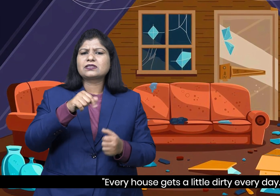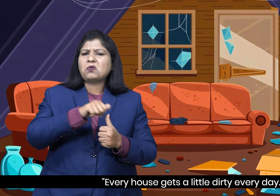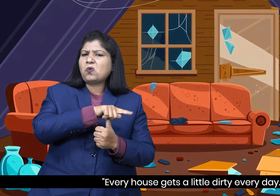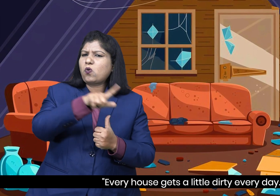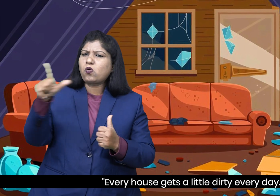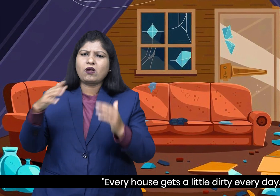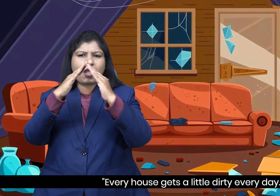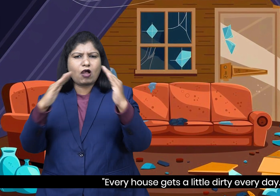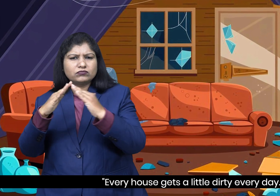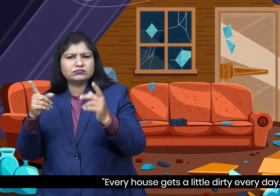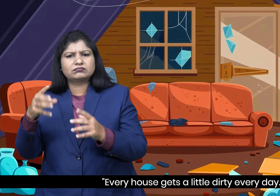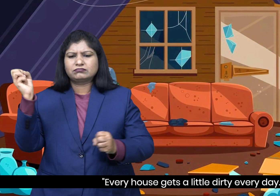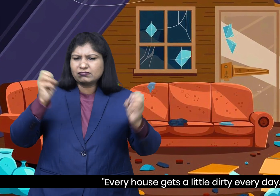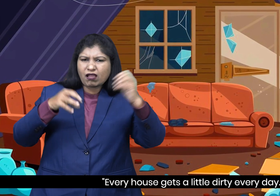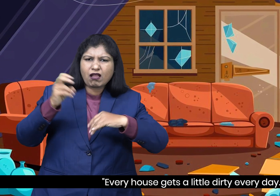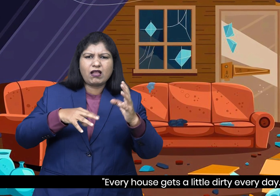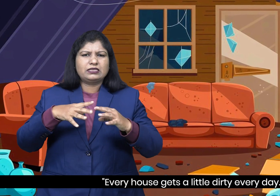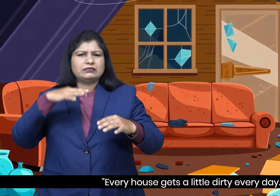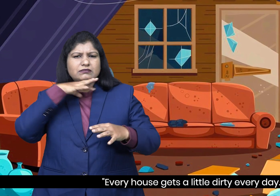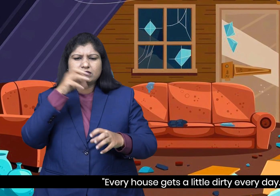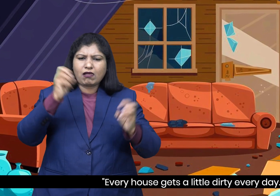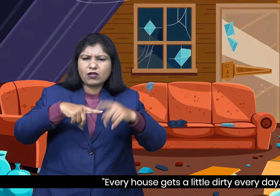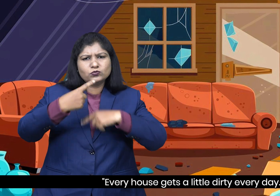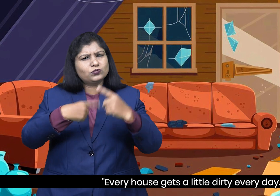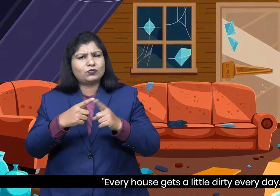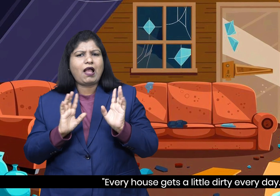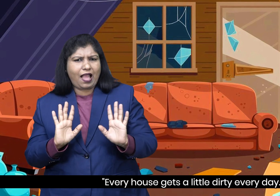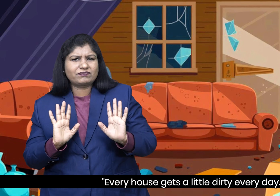Every house gets a little dirty every day.